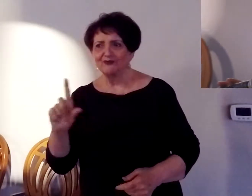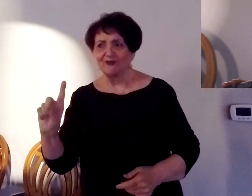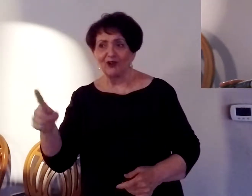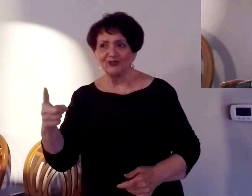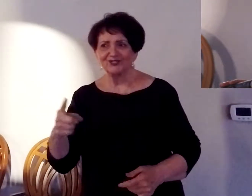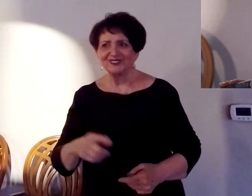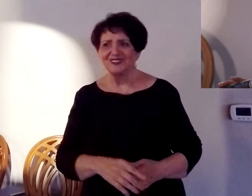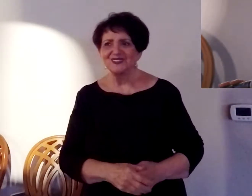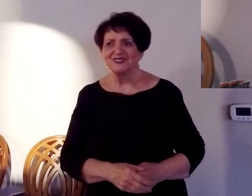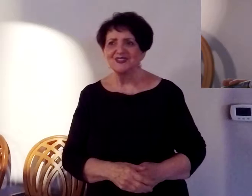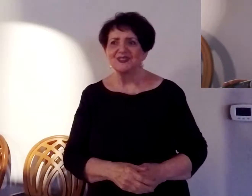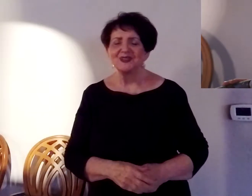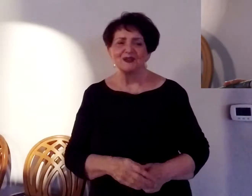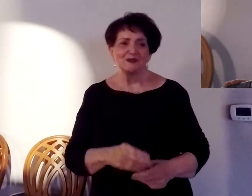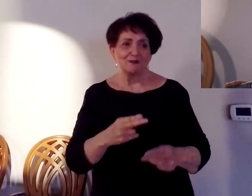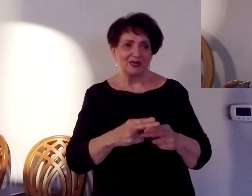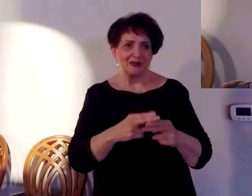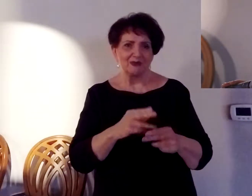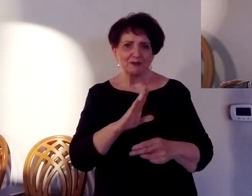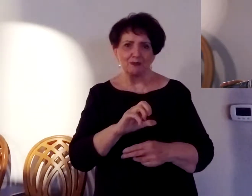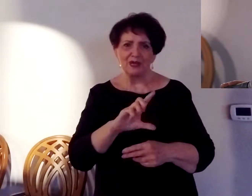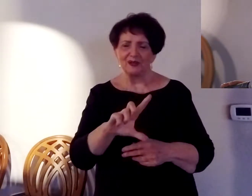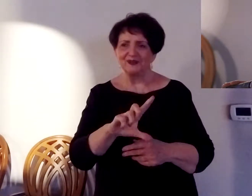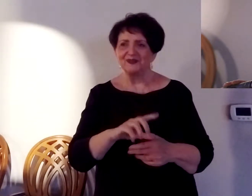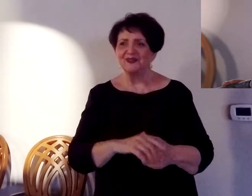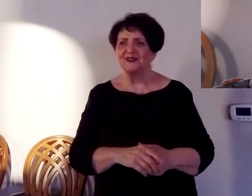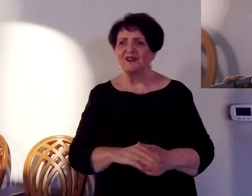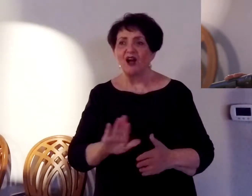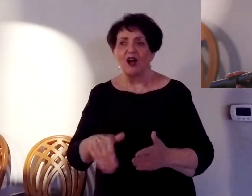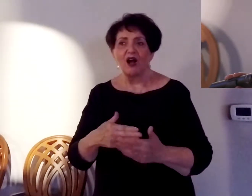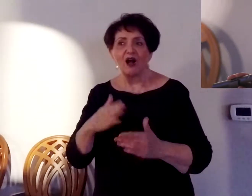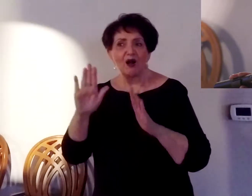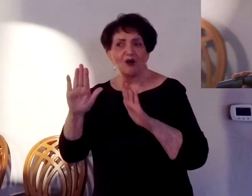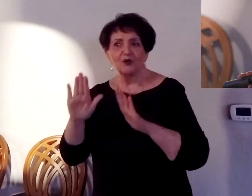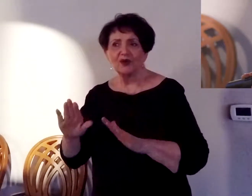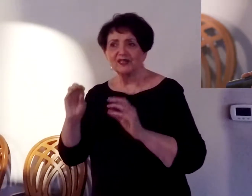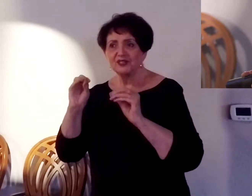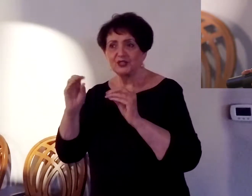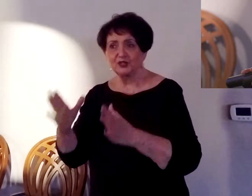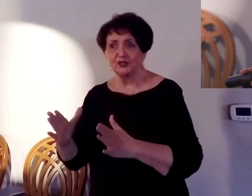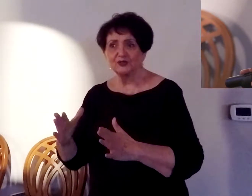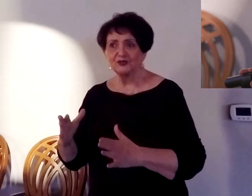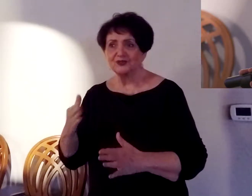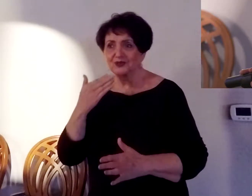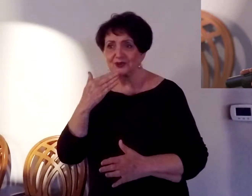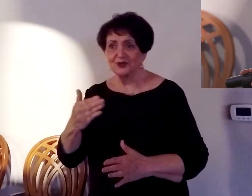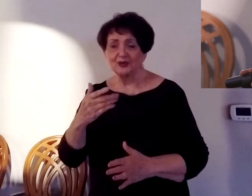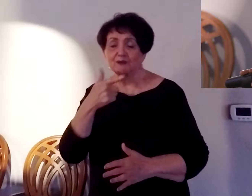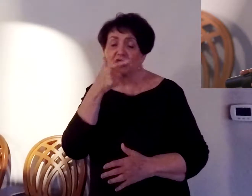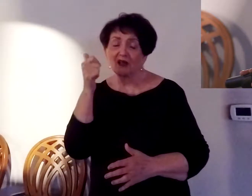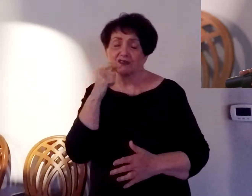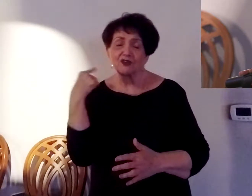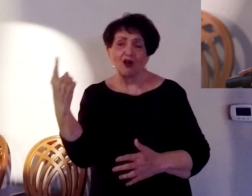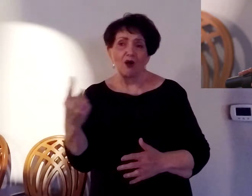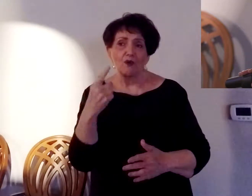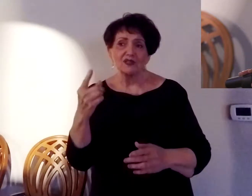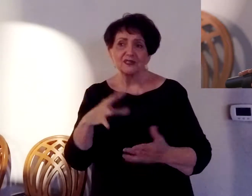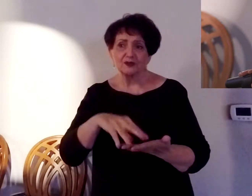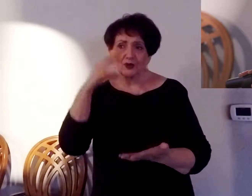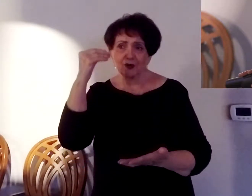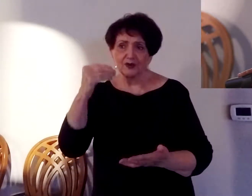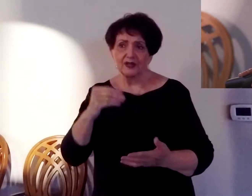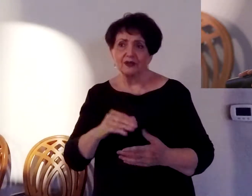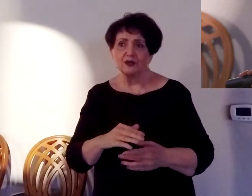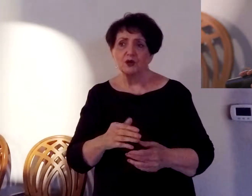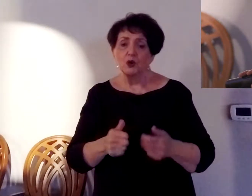Hi, I'm Bill Holman. Hi, and Bill. All great teachers are great because they're always learning. What area of science